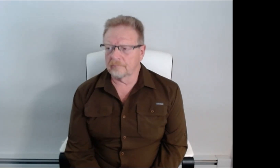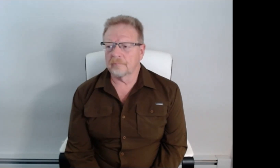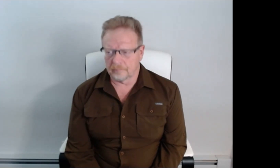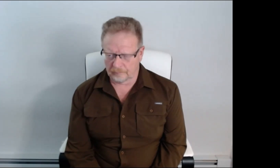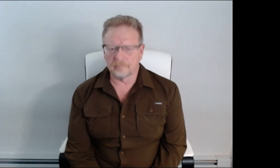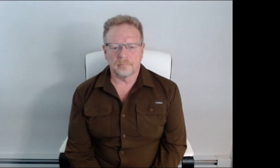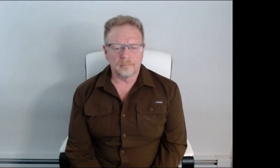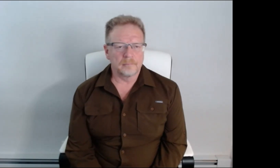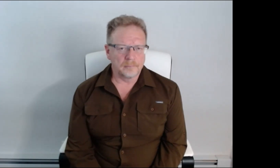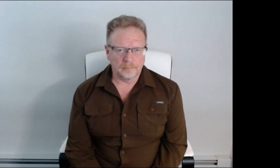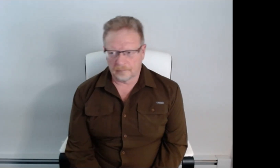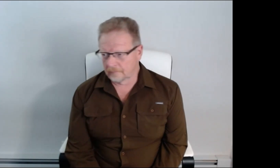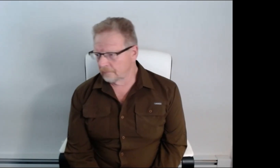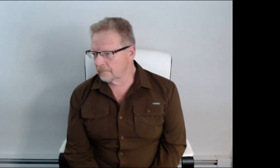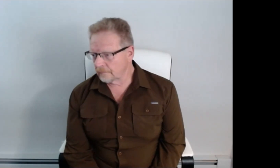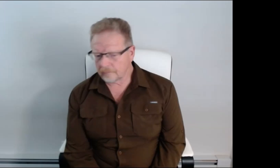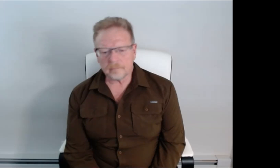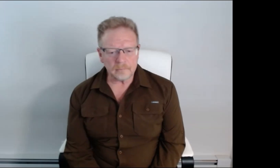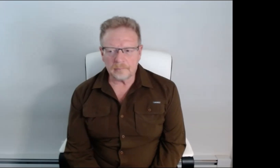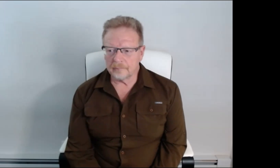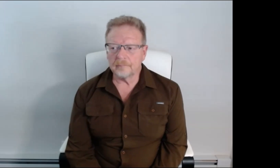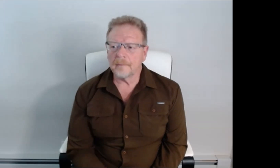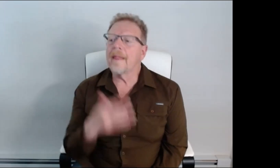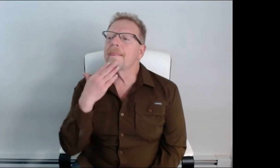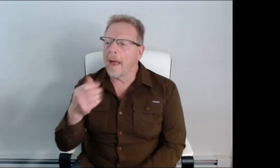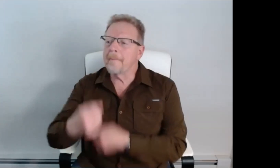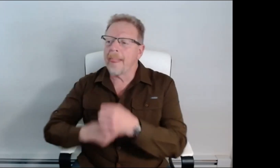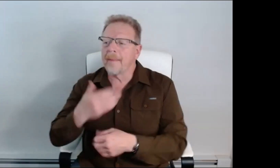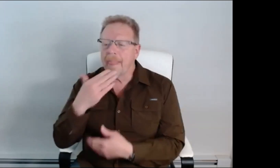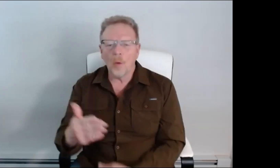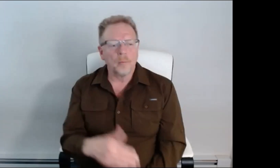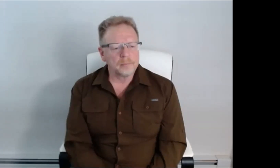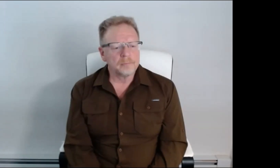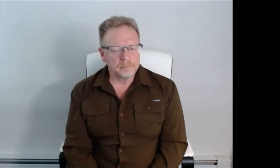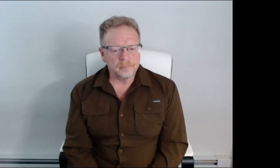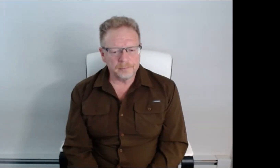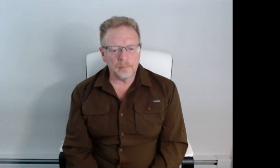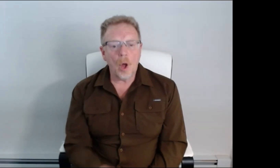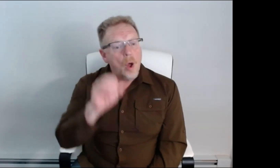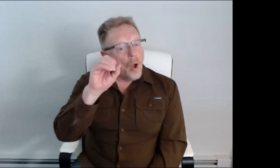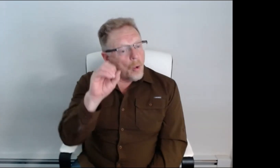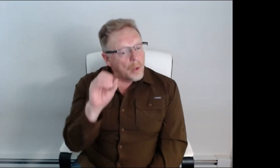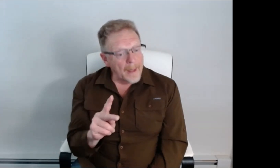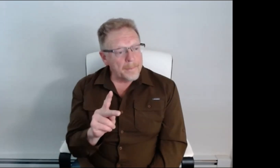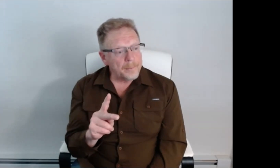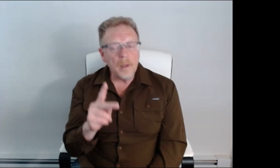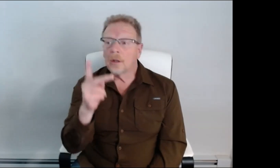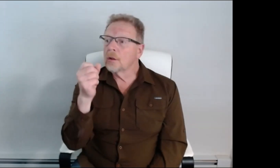done by Wednesday, regardless. Thanks, Bethany. Okay. Okay, so the